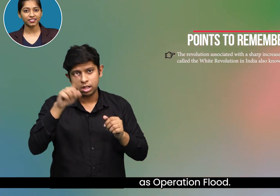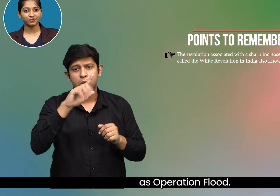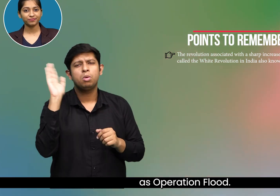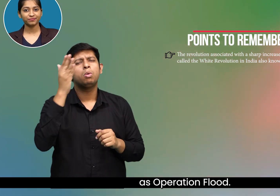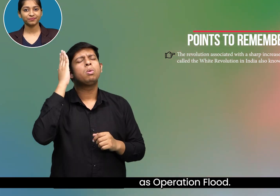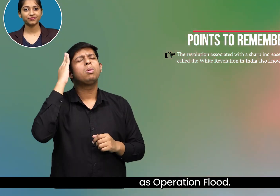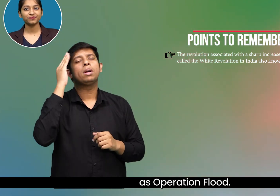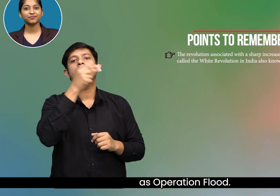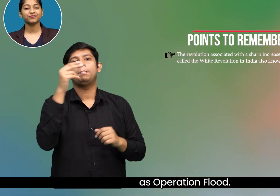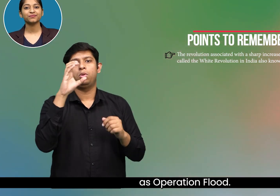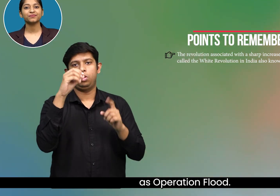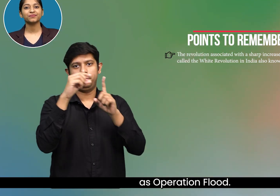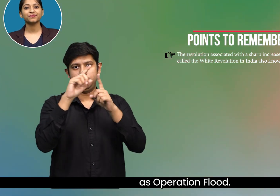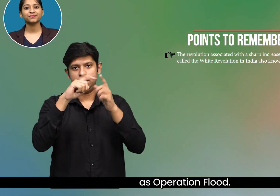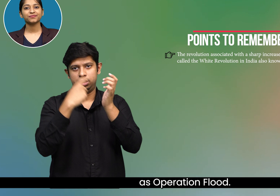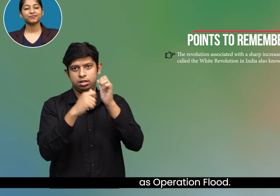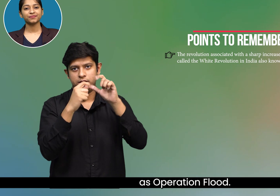Flood.